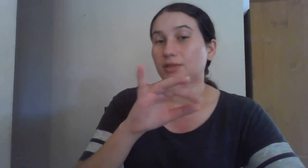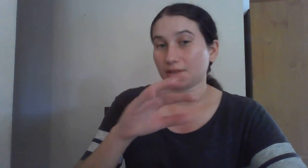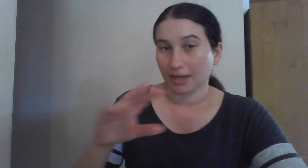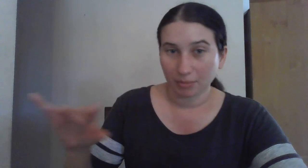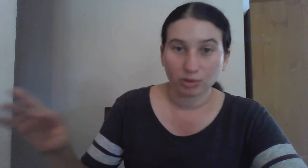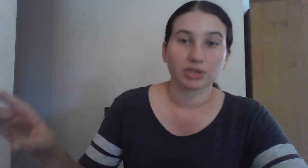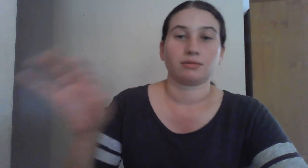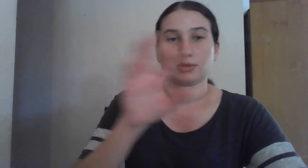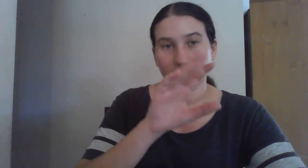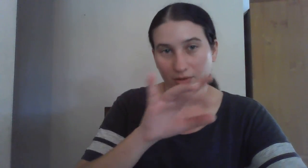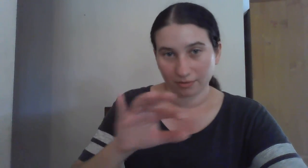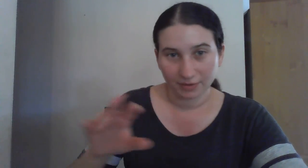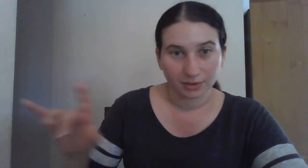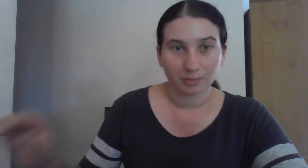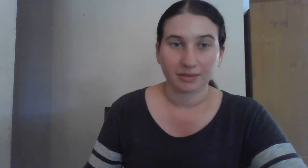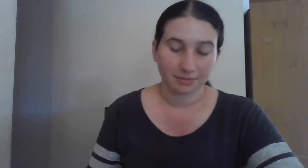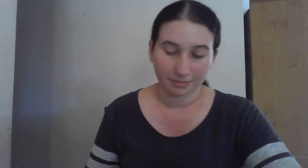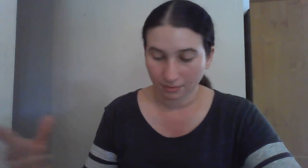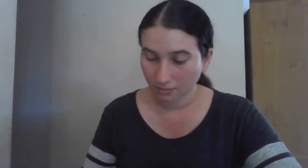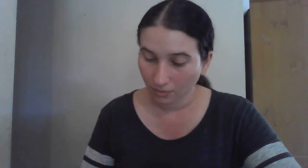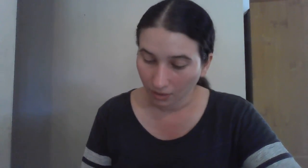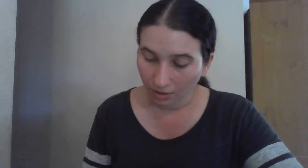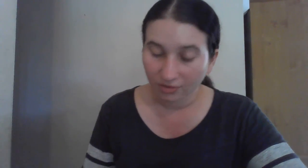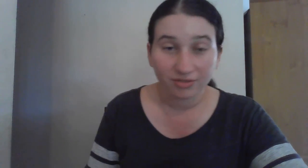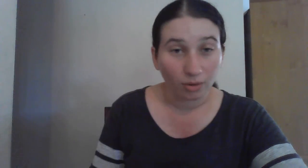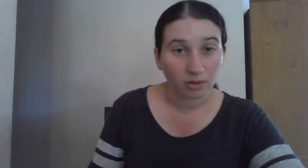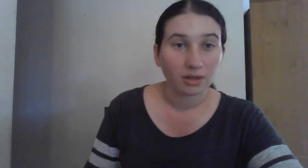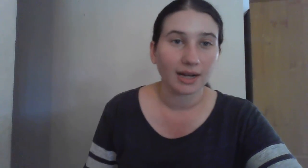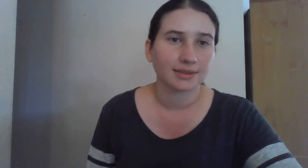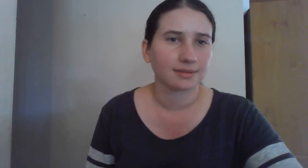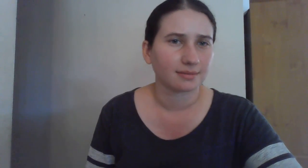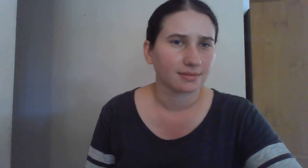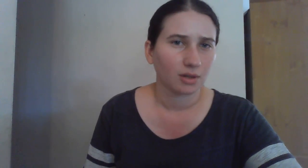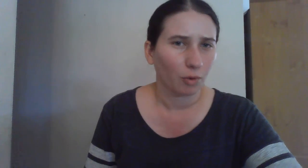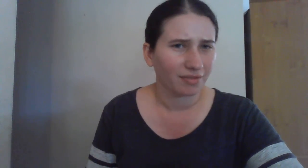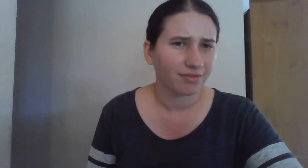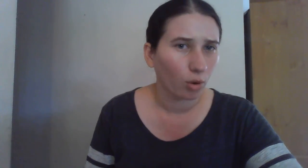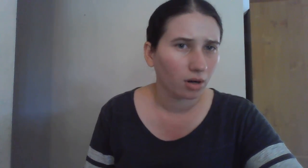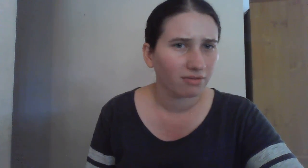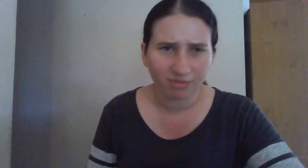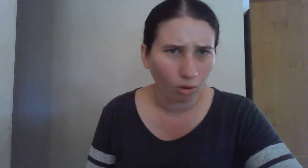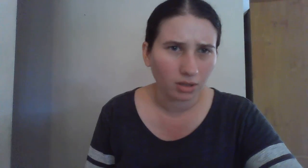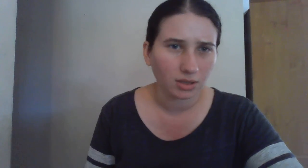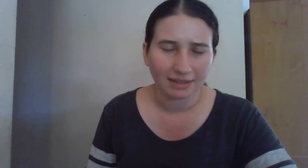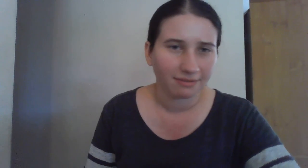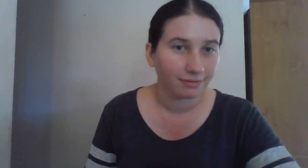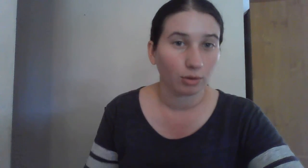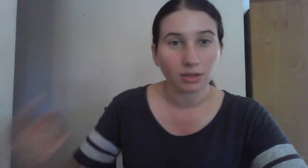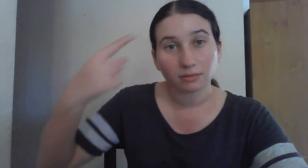When that motion, you go fingerspell. For, as in what for? For, that for.